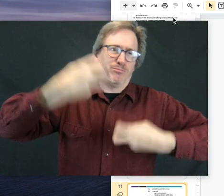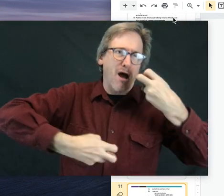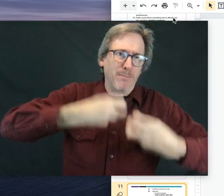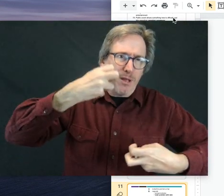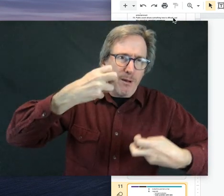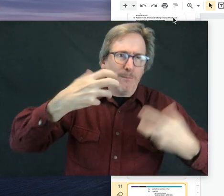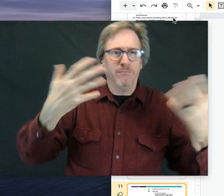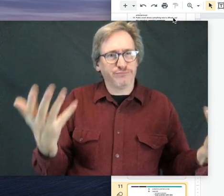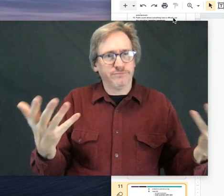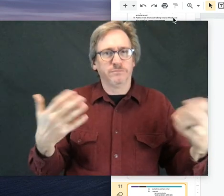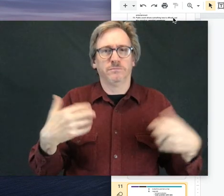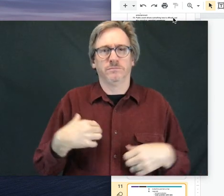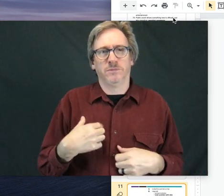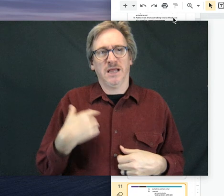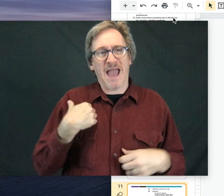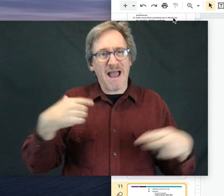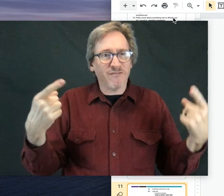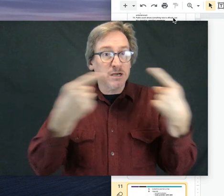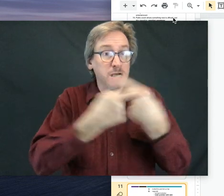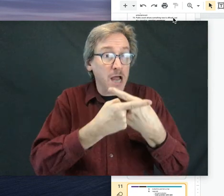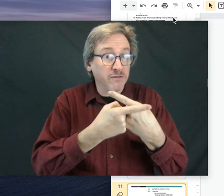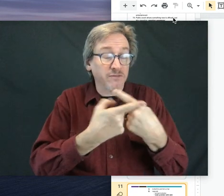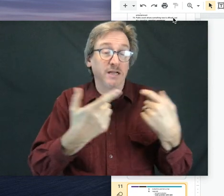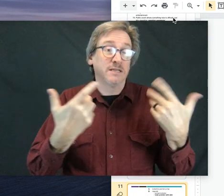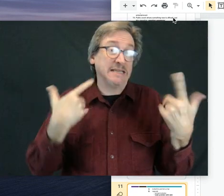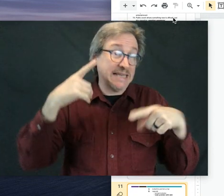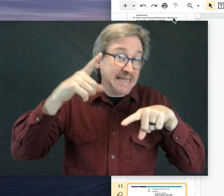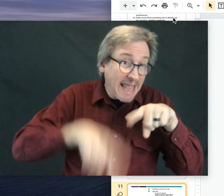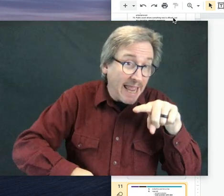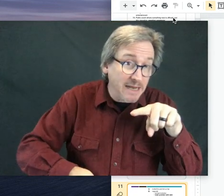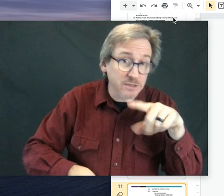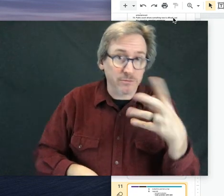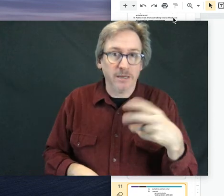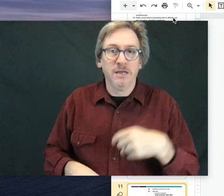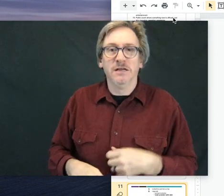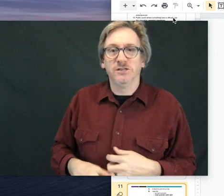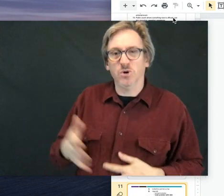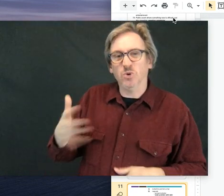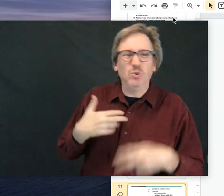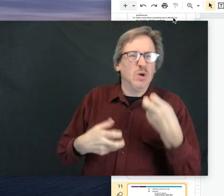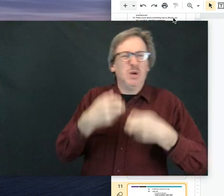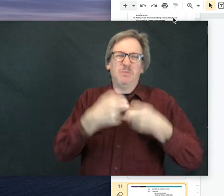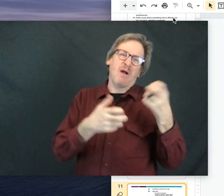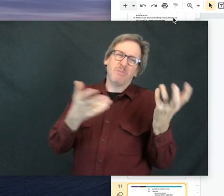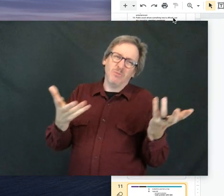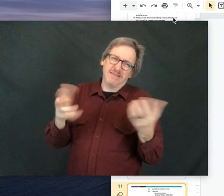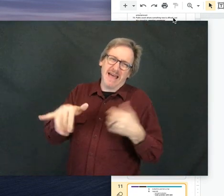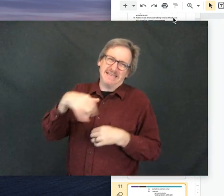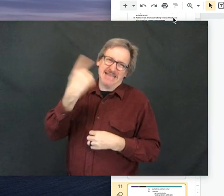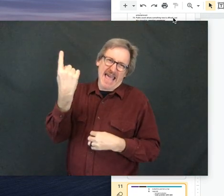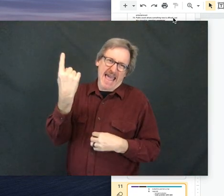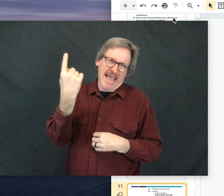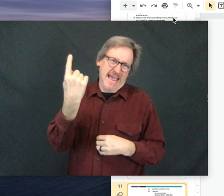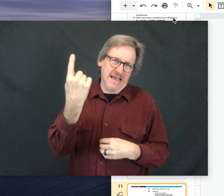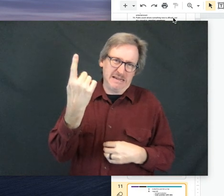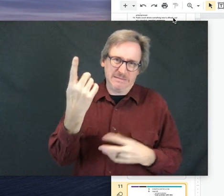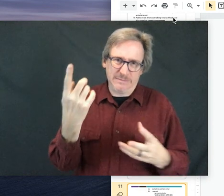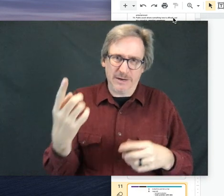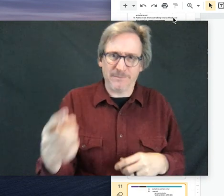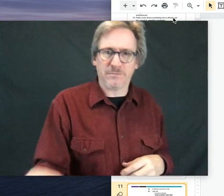have problem, have conflict, can't, right? So, ooh, problem with that